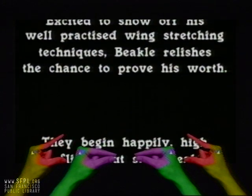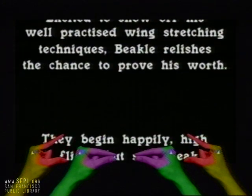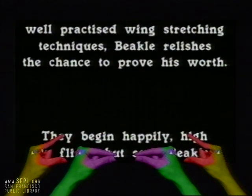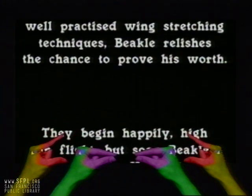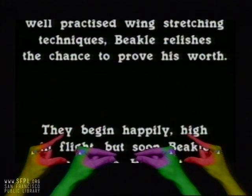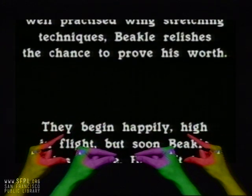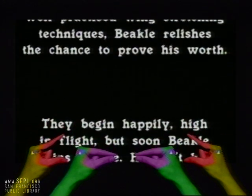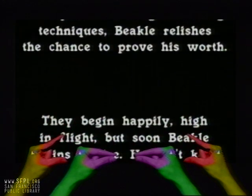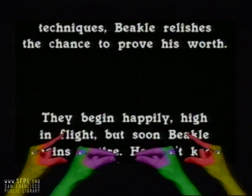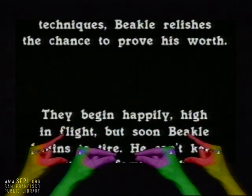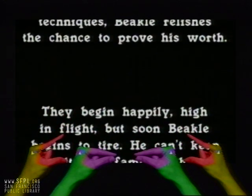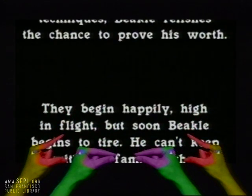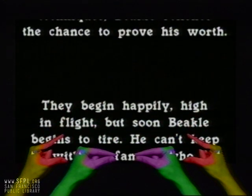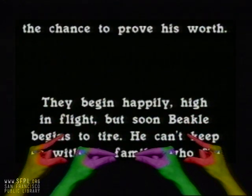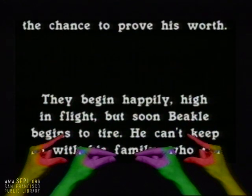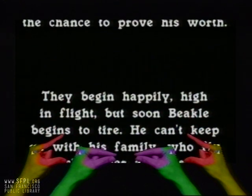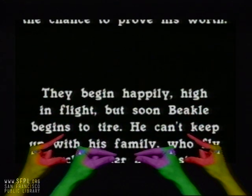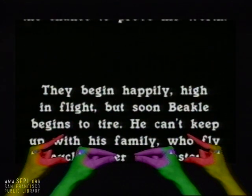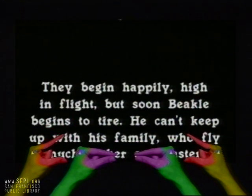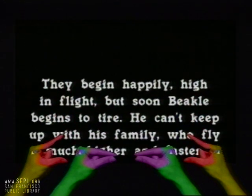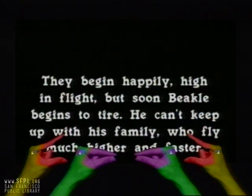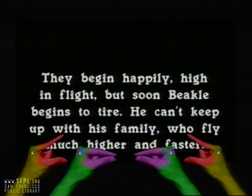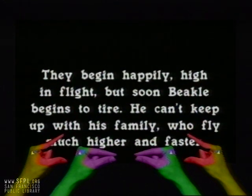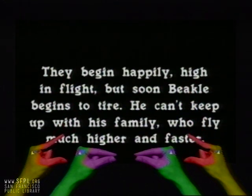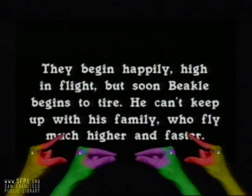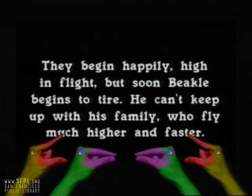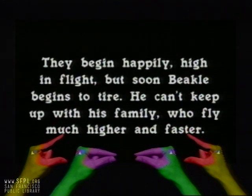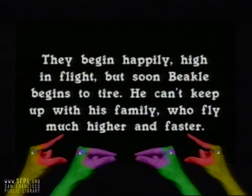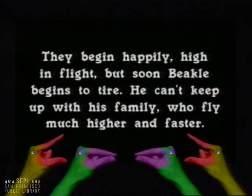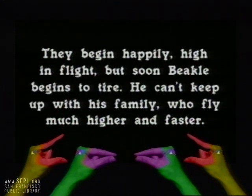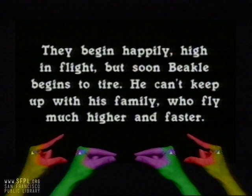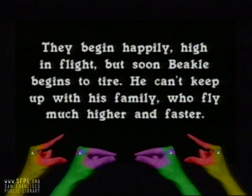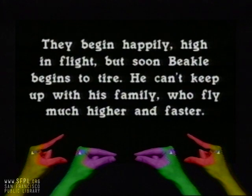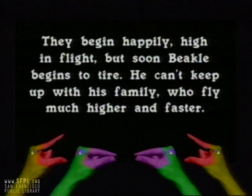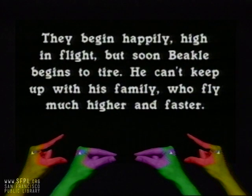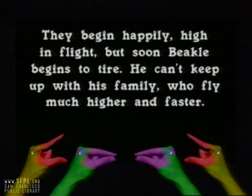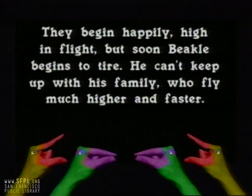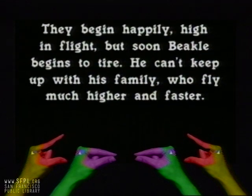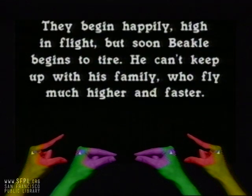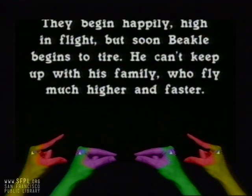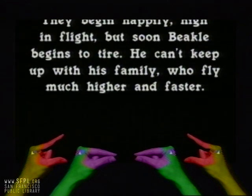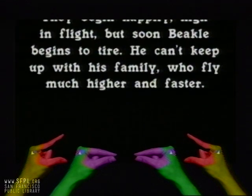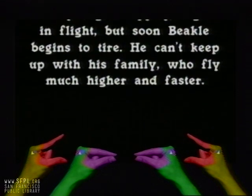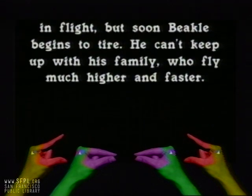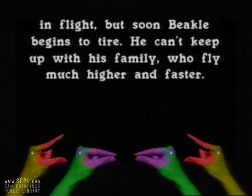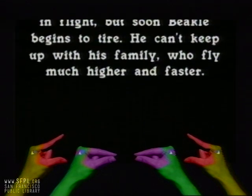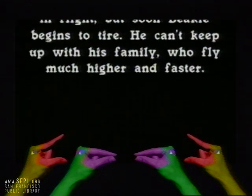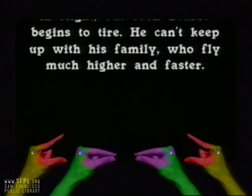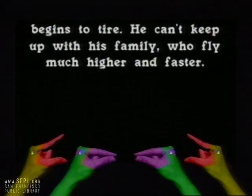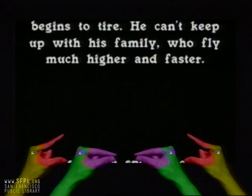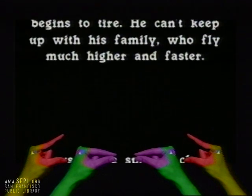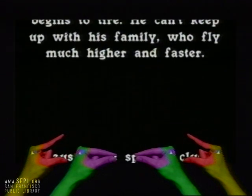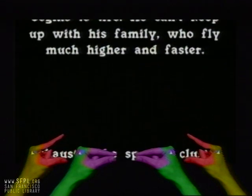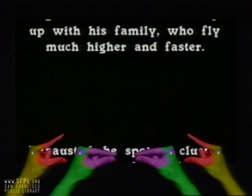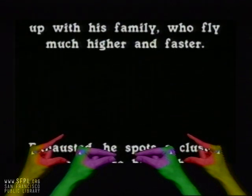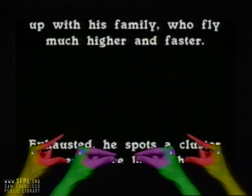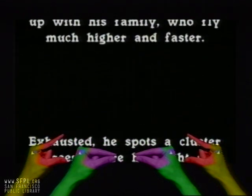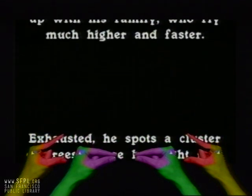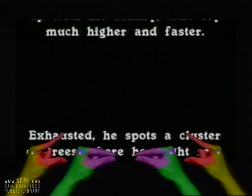in flight. But soon, Beagle begins to tire. He can't keep up with his family, who fly much higher and faster. Exhausted, he spots a